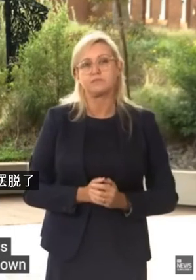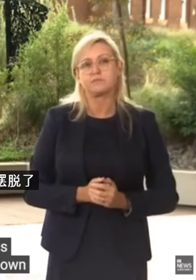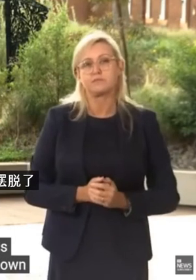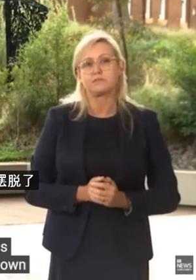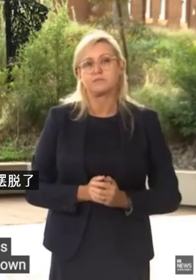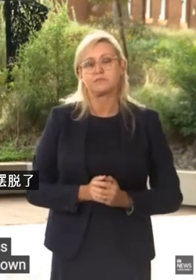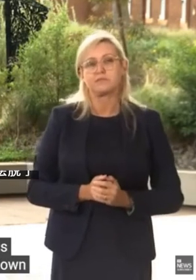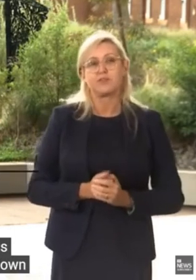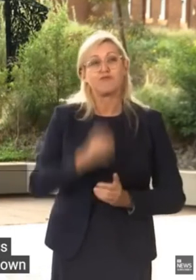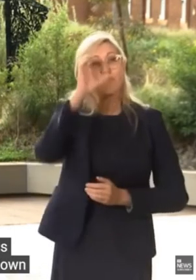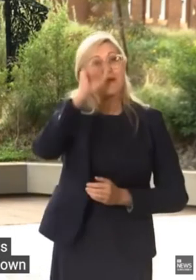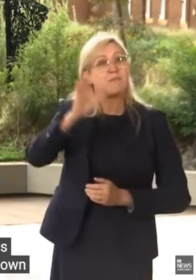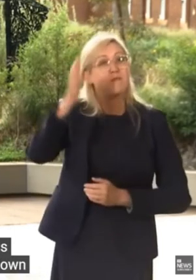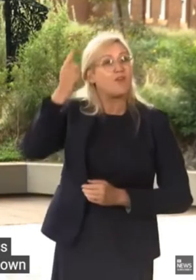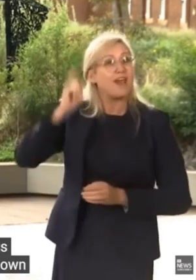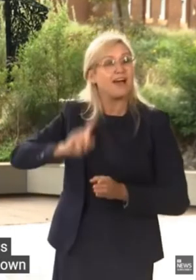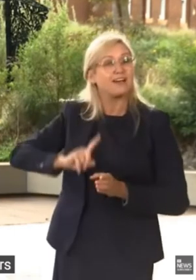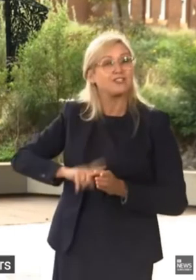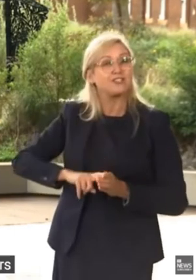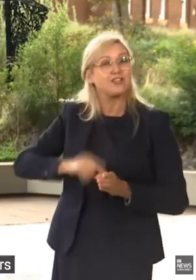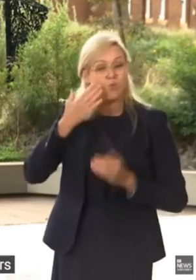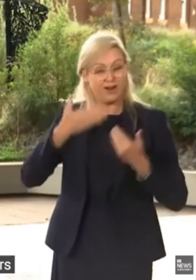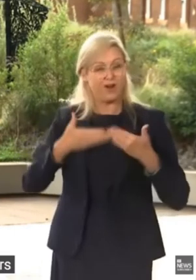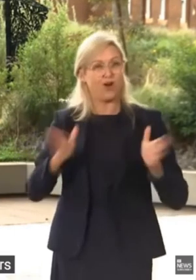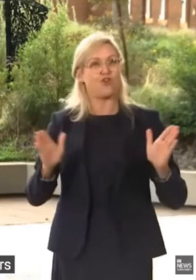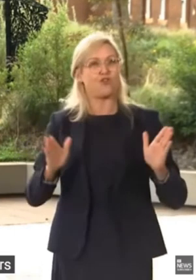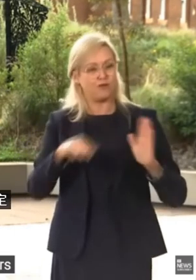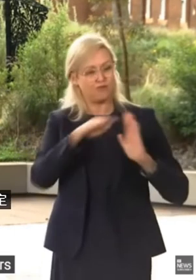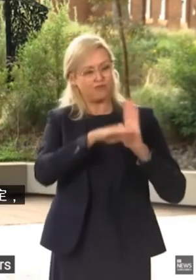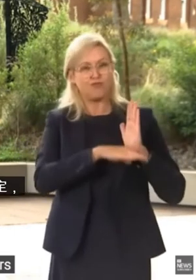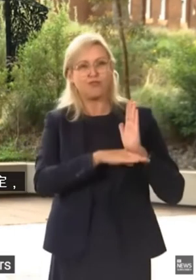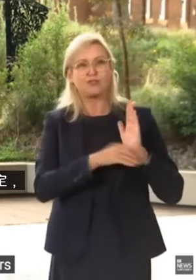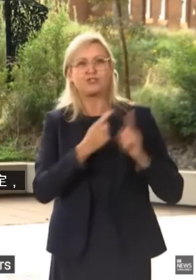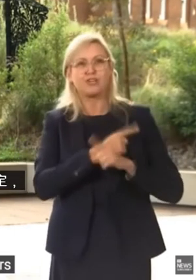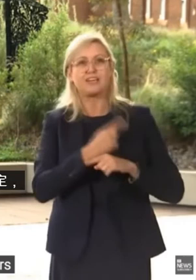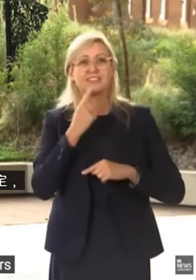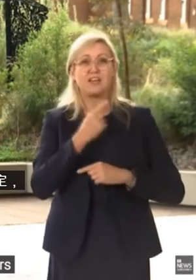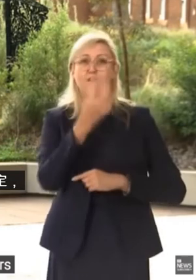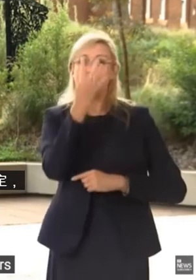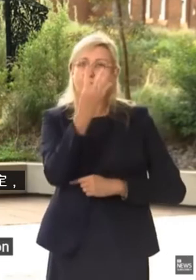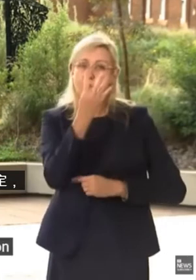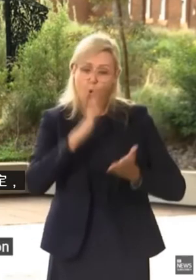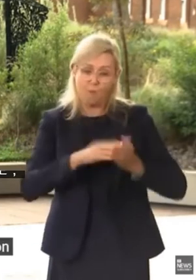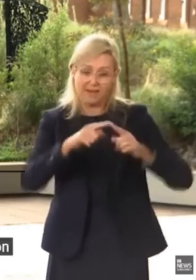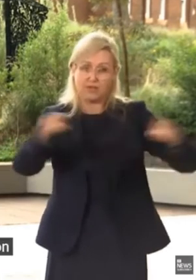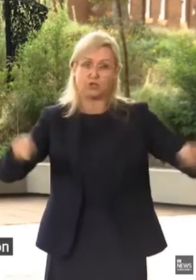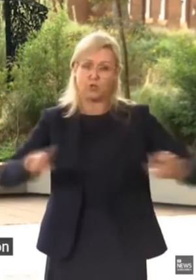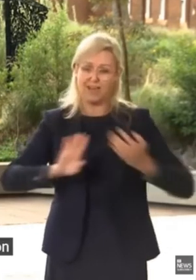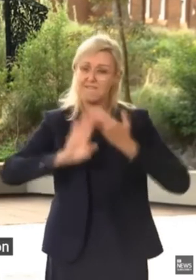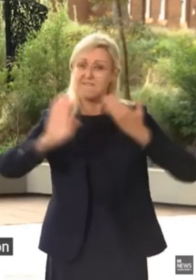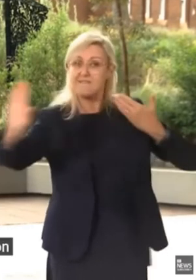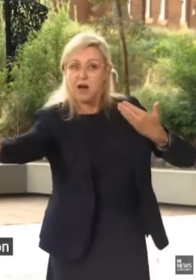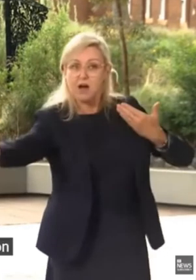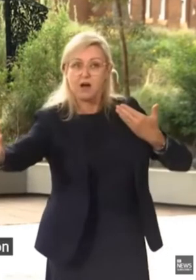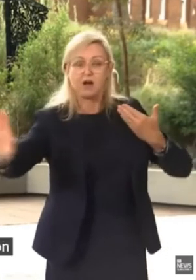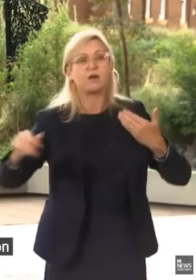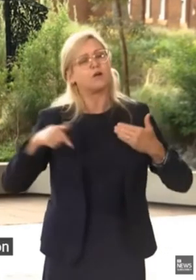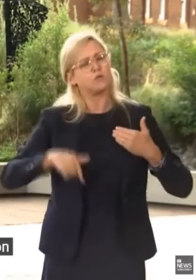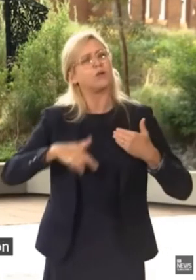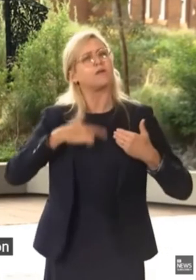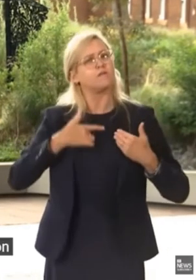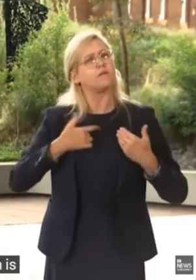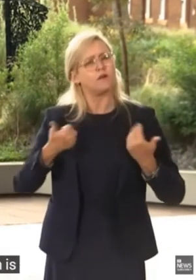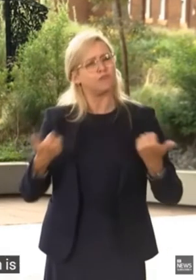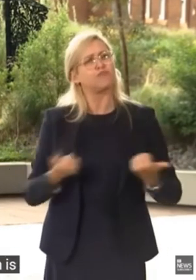square metres in place. So the decision that we've come to as a government I believe is completely the right decision. It's